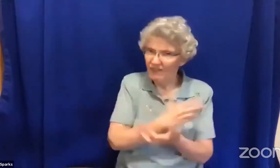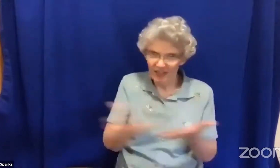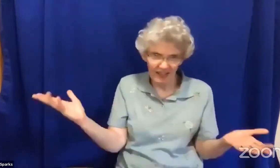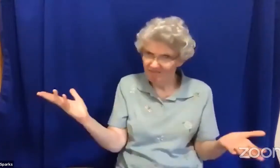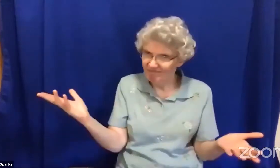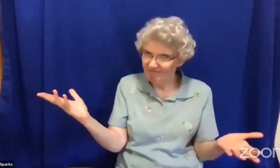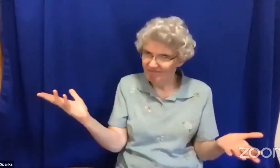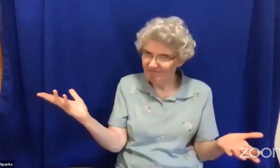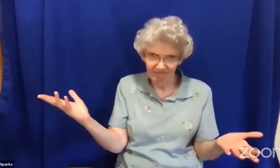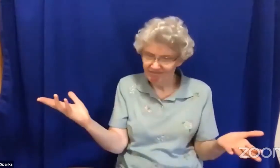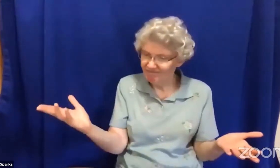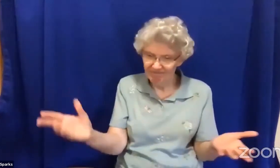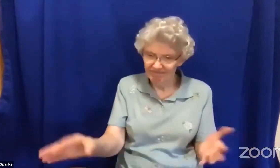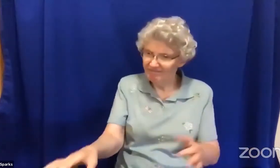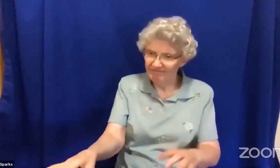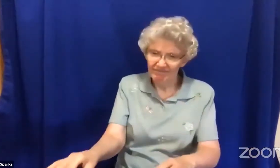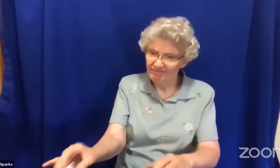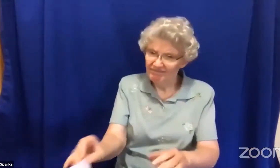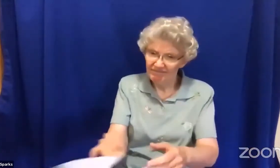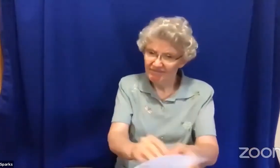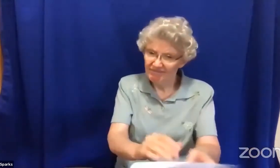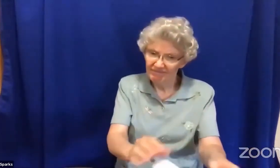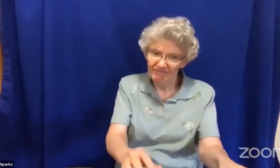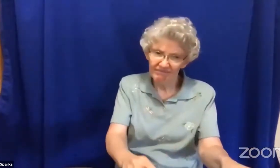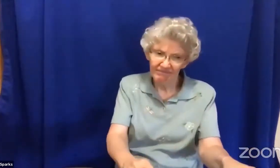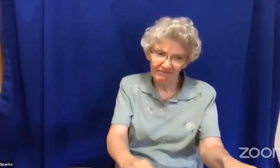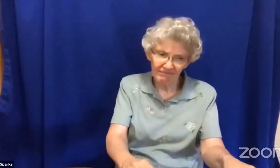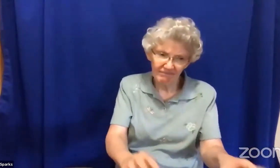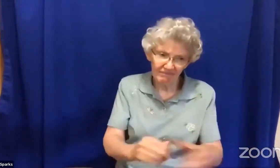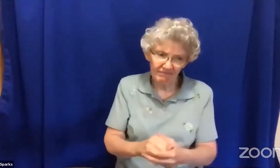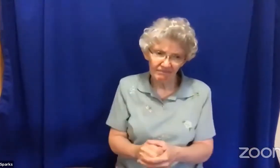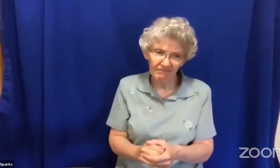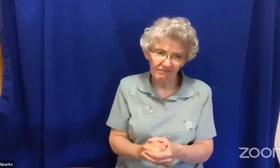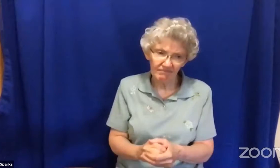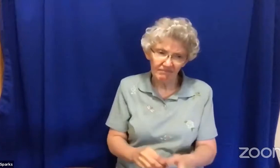We don't know everything, and our prophecies,